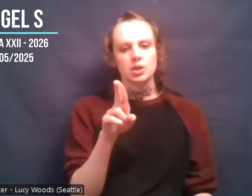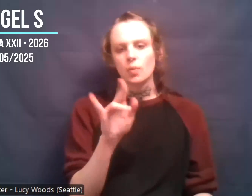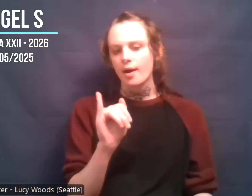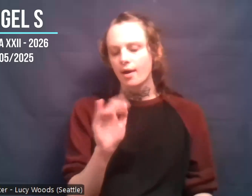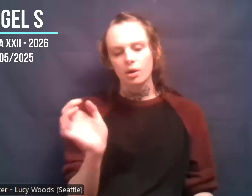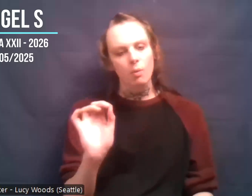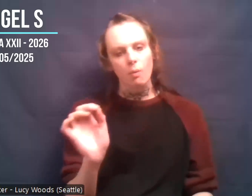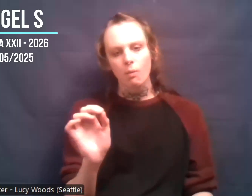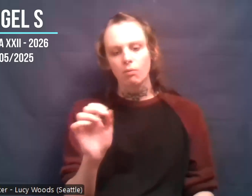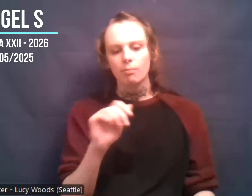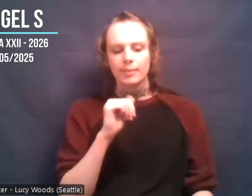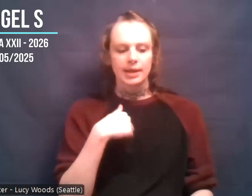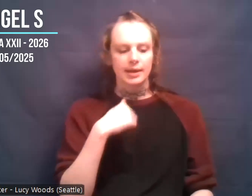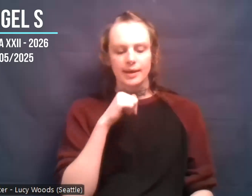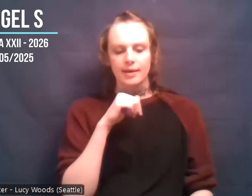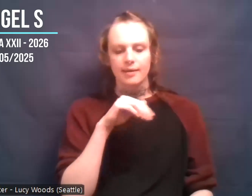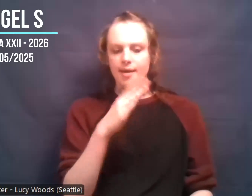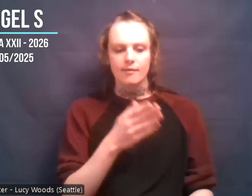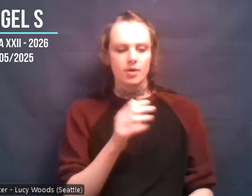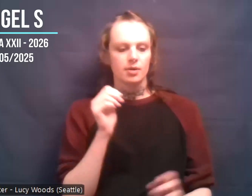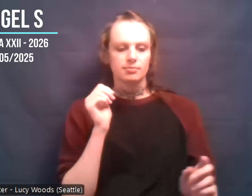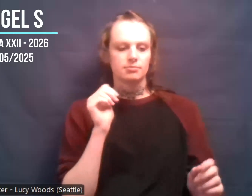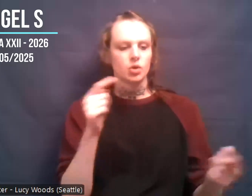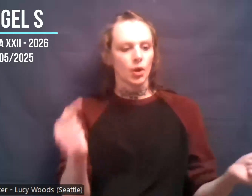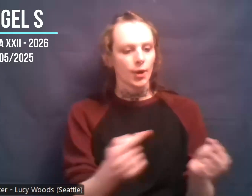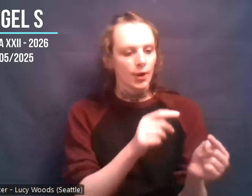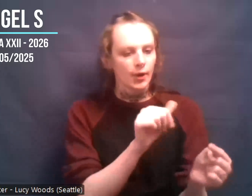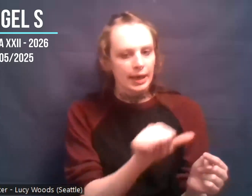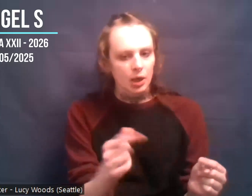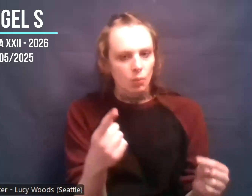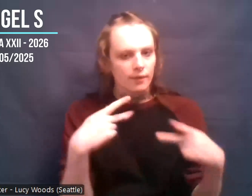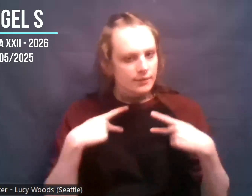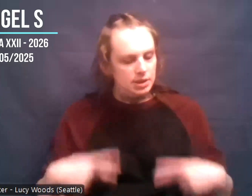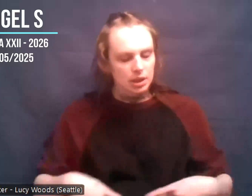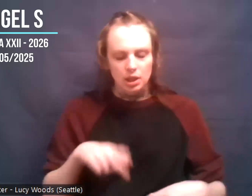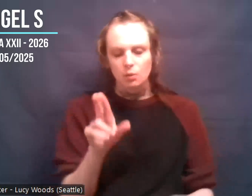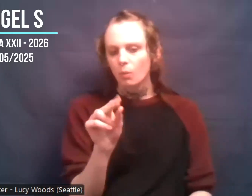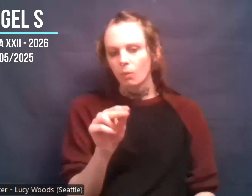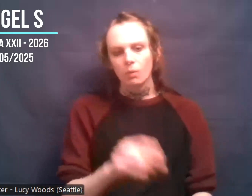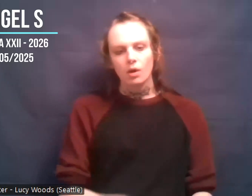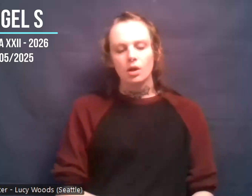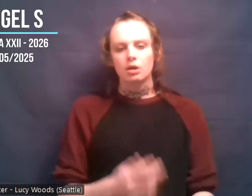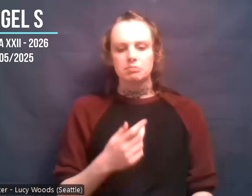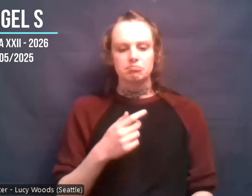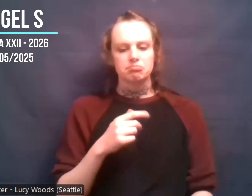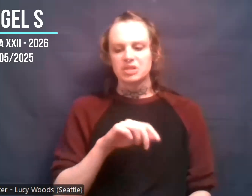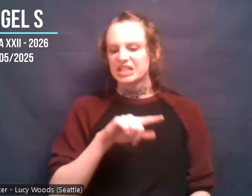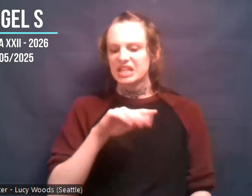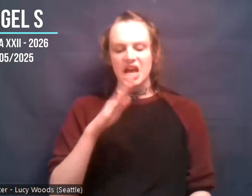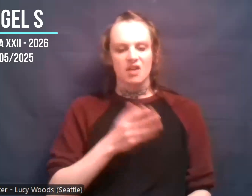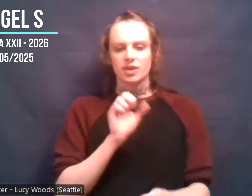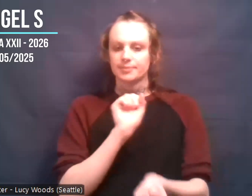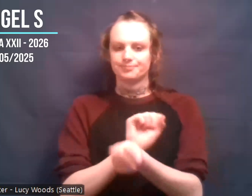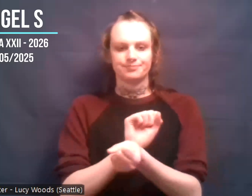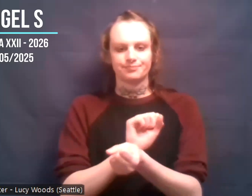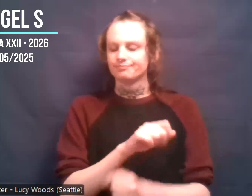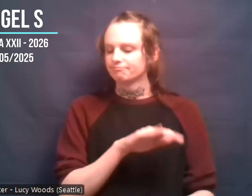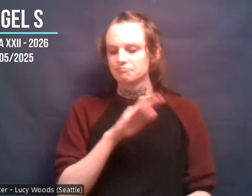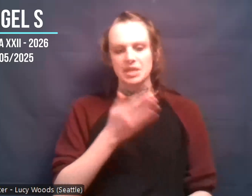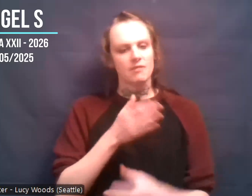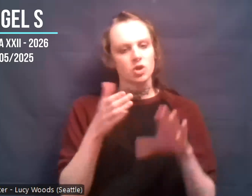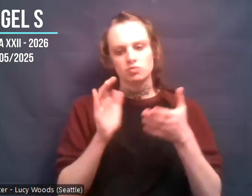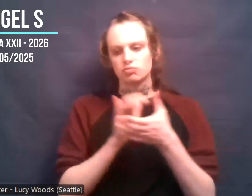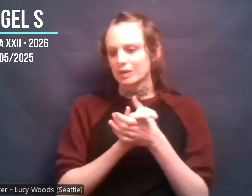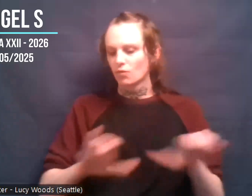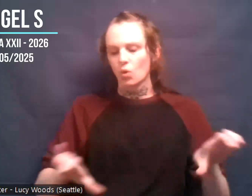anyone physically. I never um caught, was never arrested, divorced. And